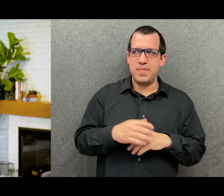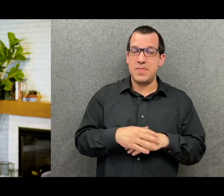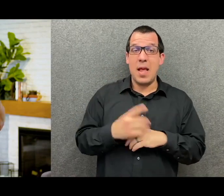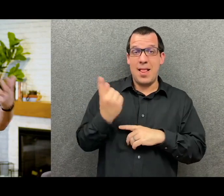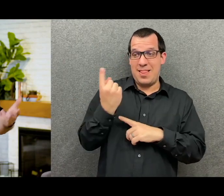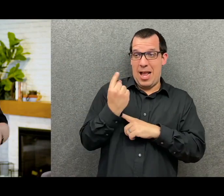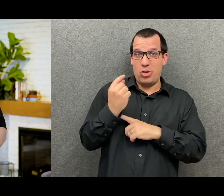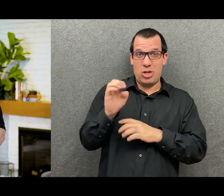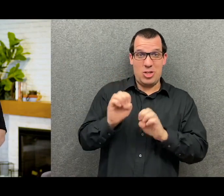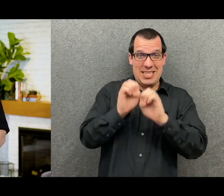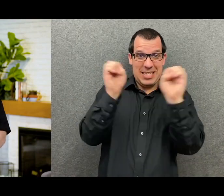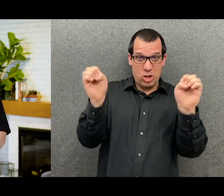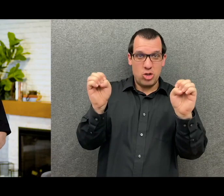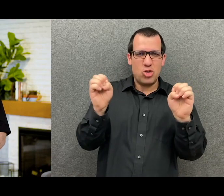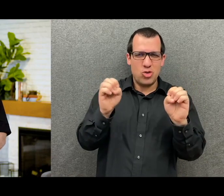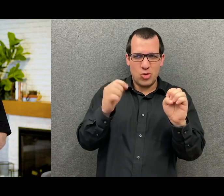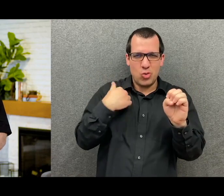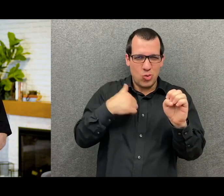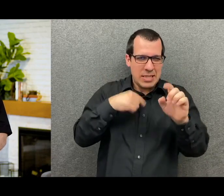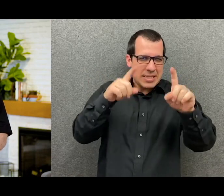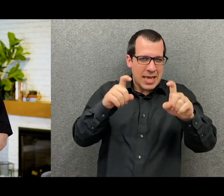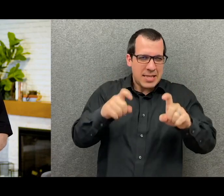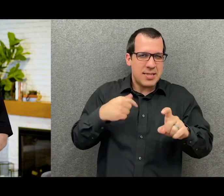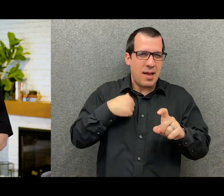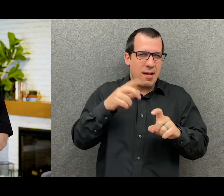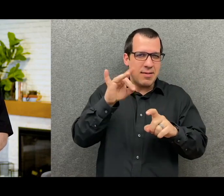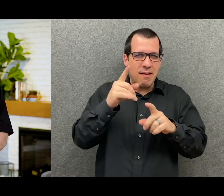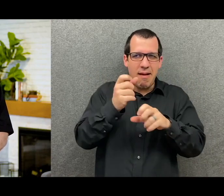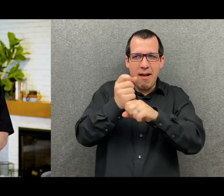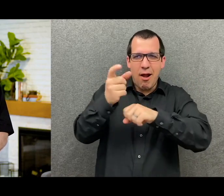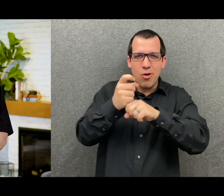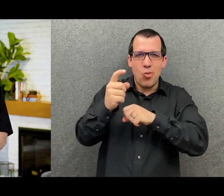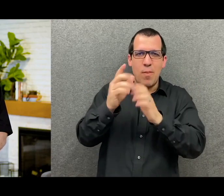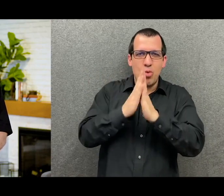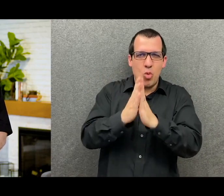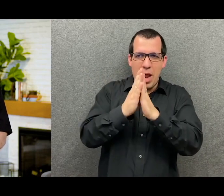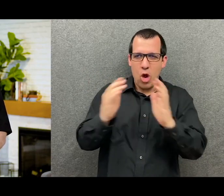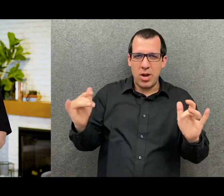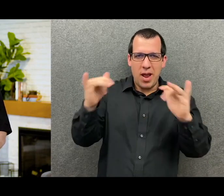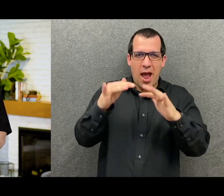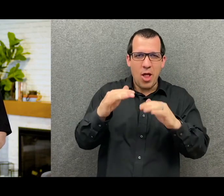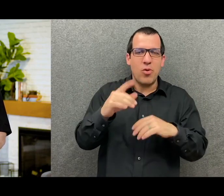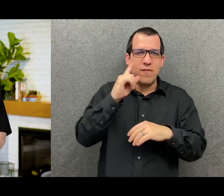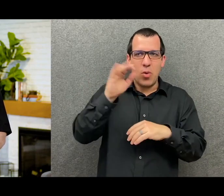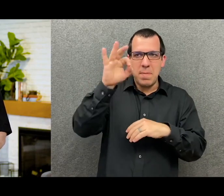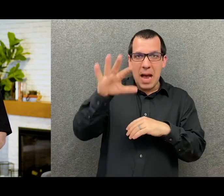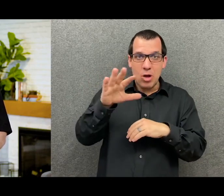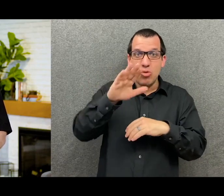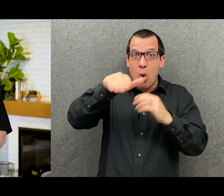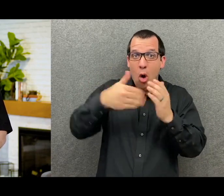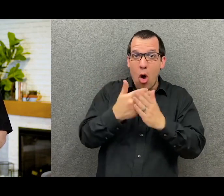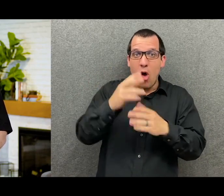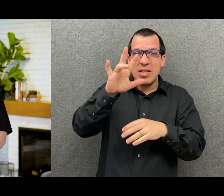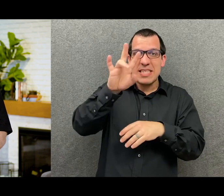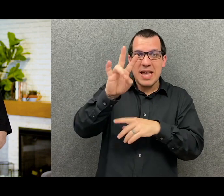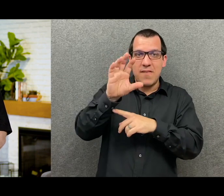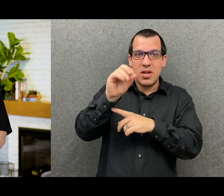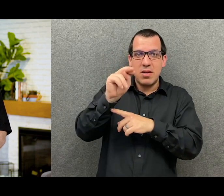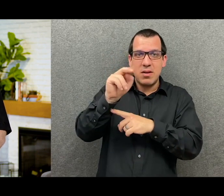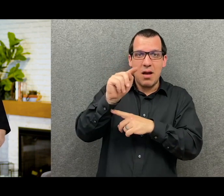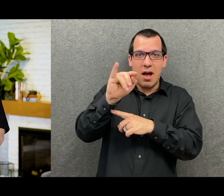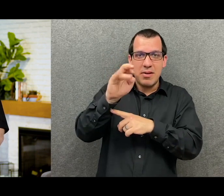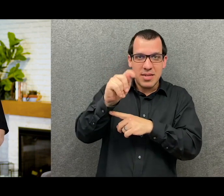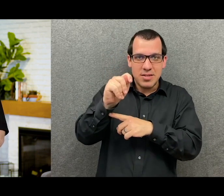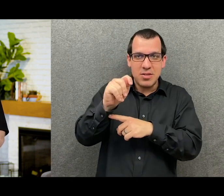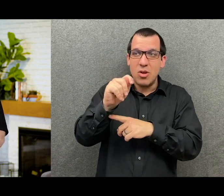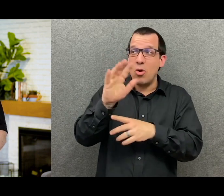did a trial run of an event like this last year at Easter, when I did my annual prayer gathering before Easter week for